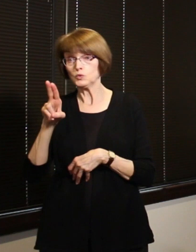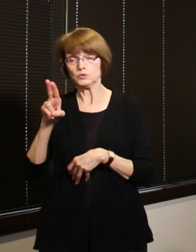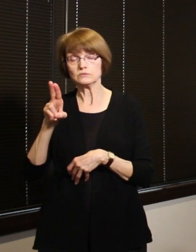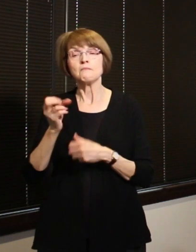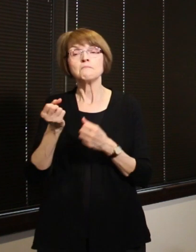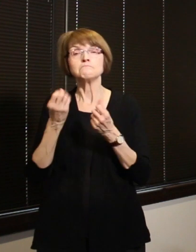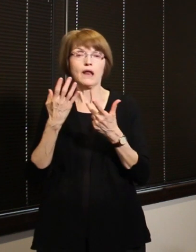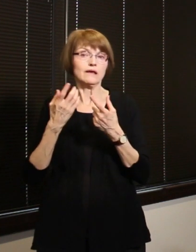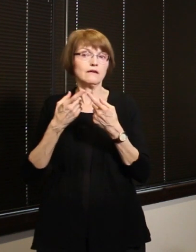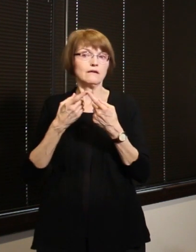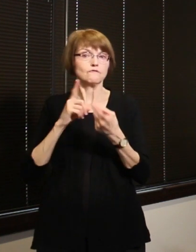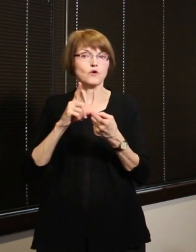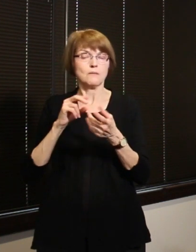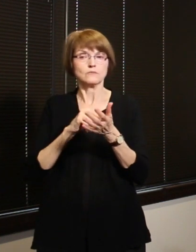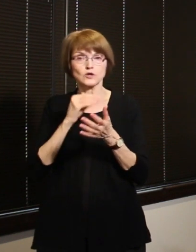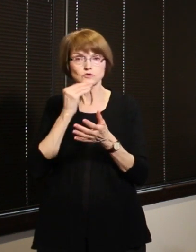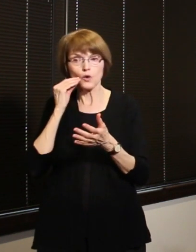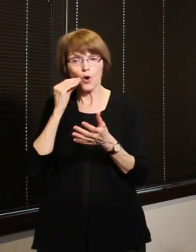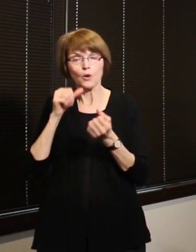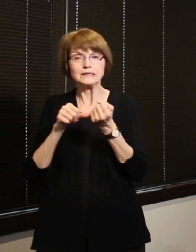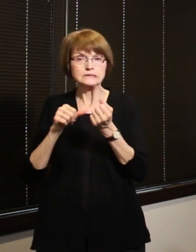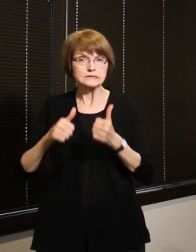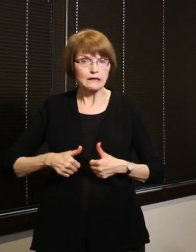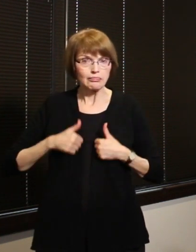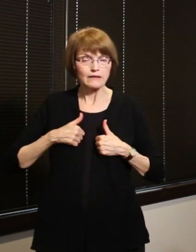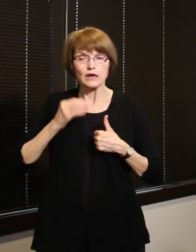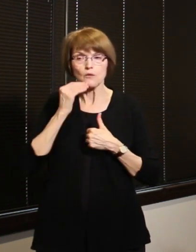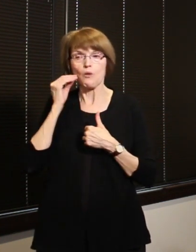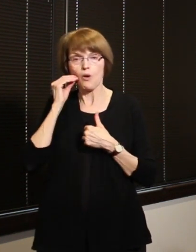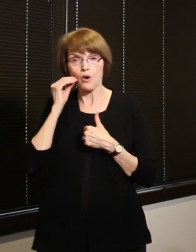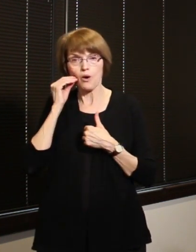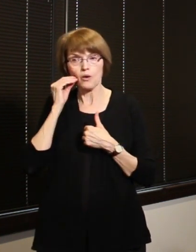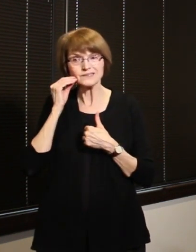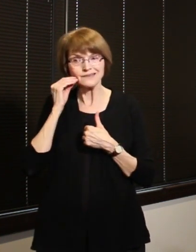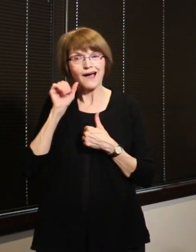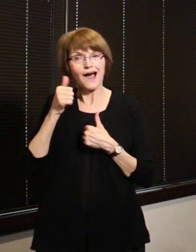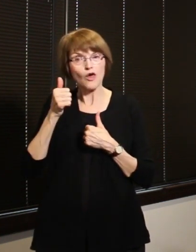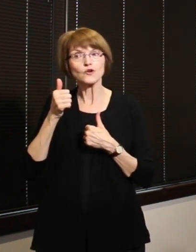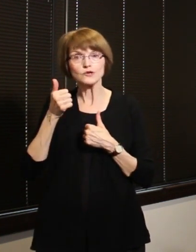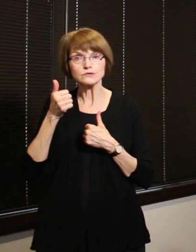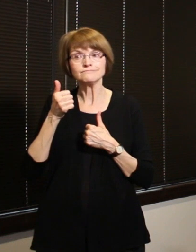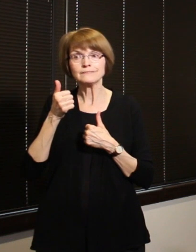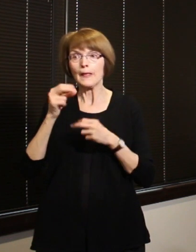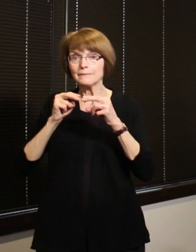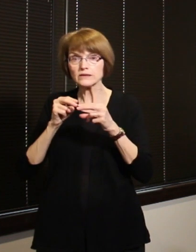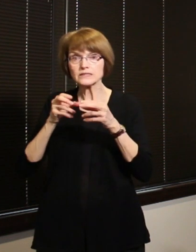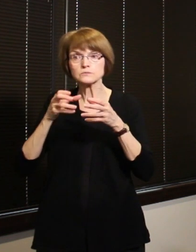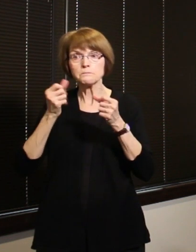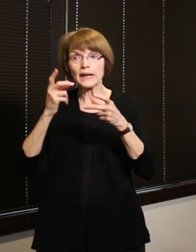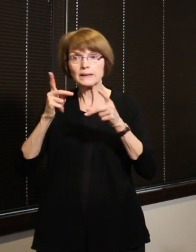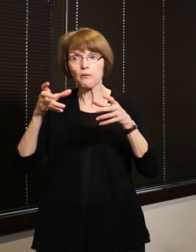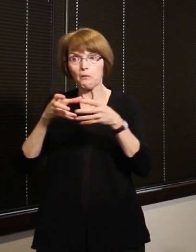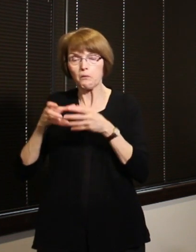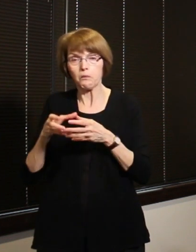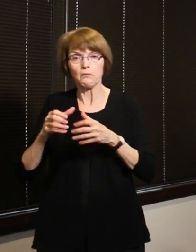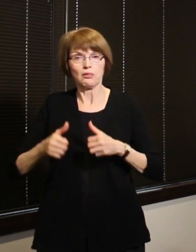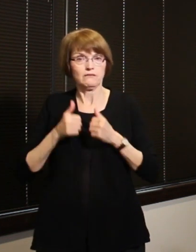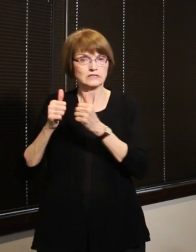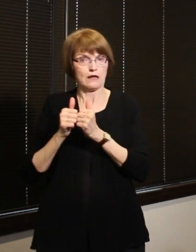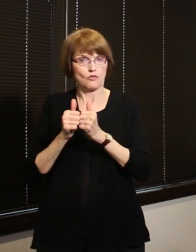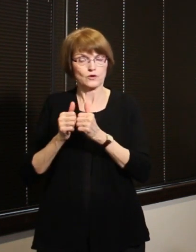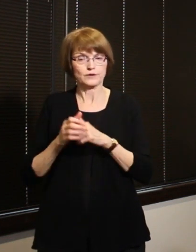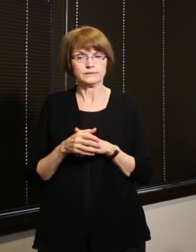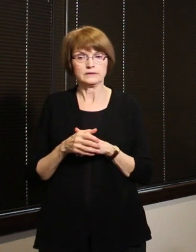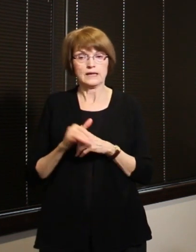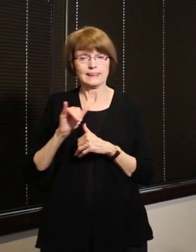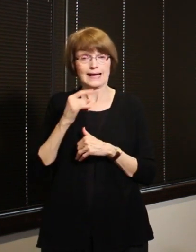come from nursing homes, assisted living, other conjugate living, and so that sort of gets back to that testing question that I talked